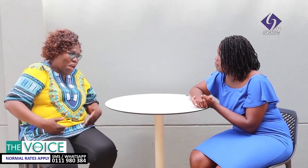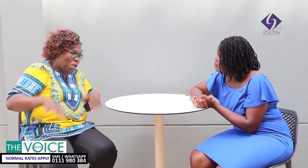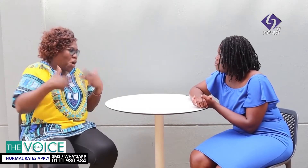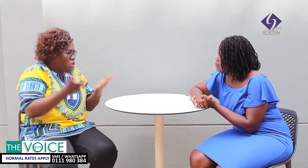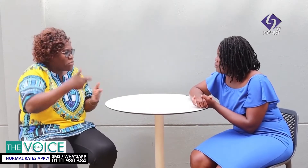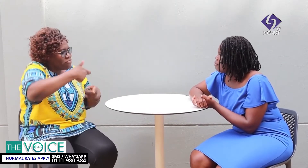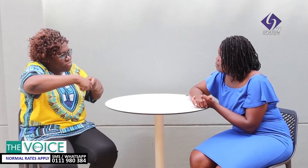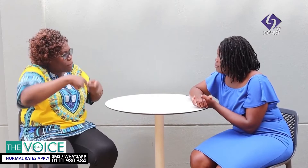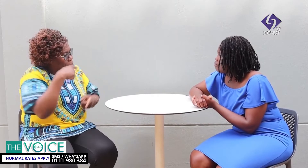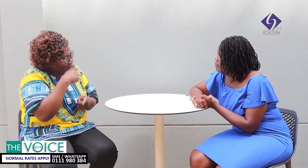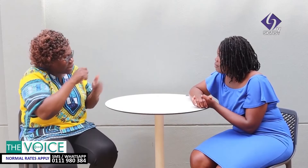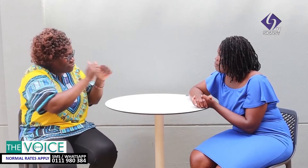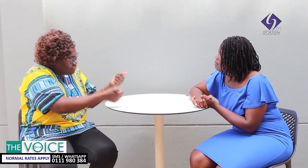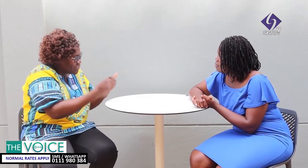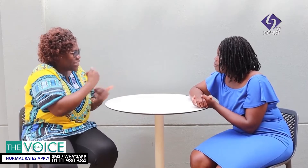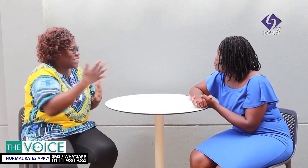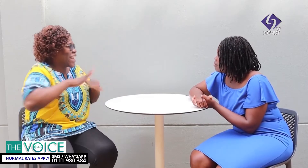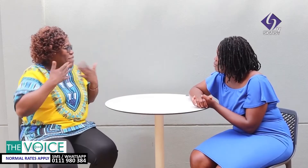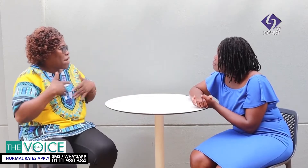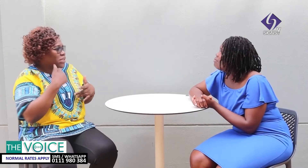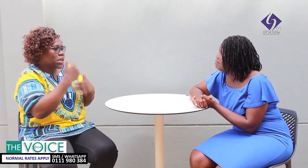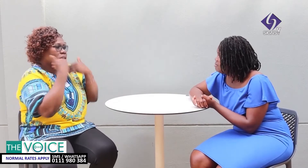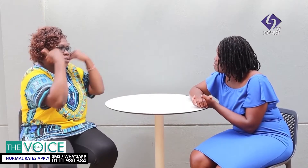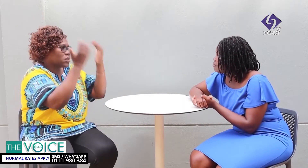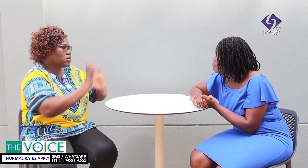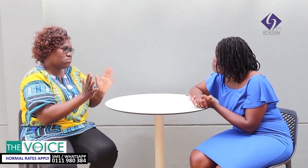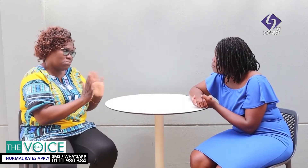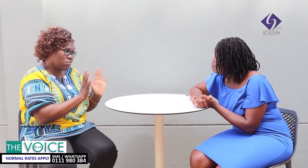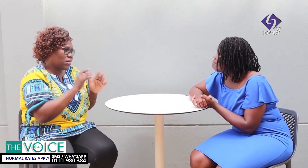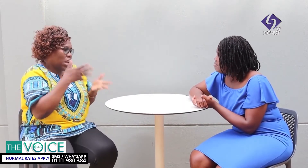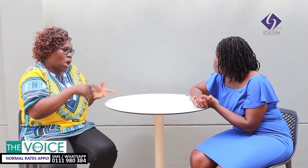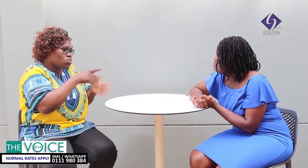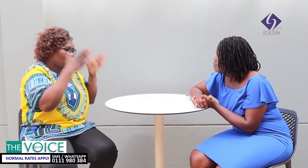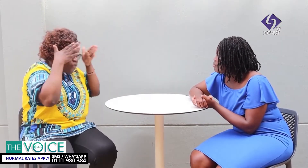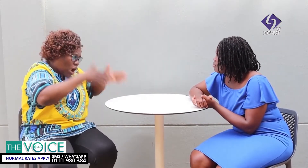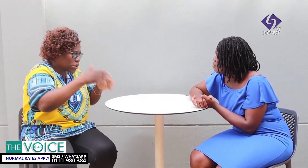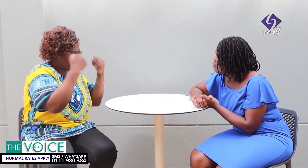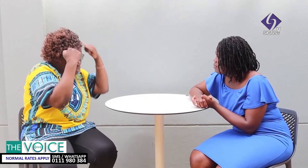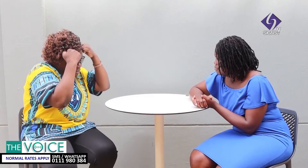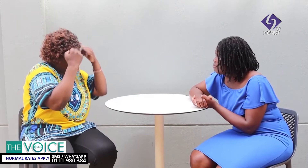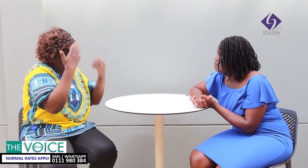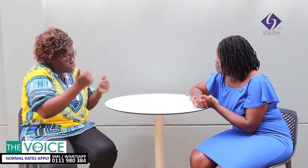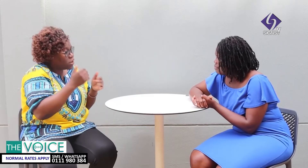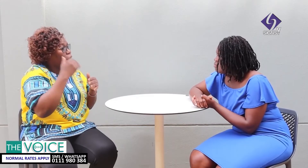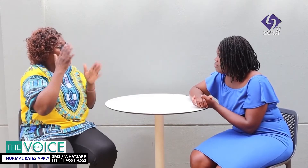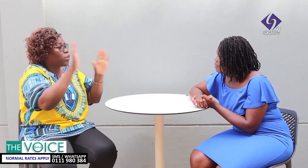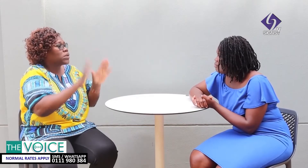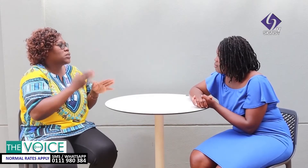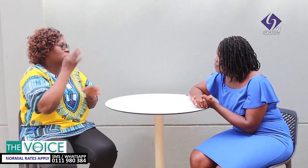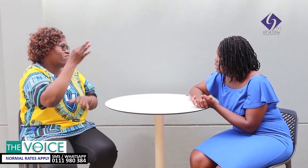lot of things. So maybe you have to understand and you have to have the patience. And if you're